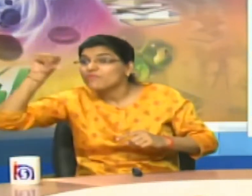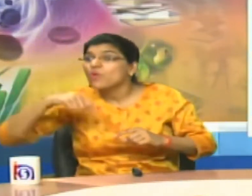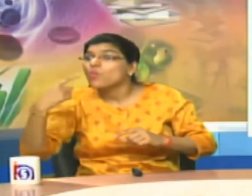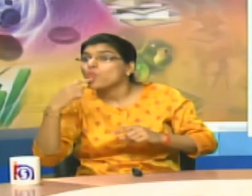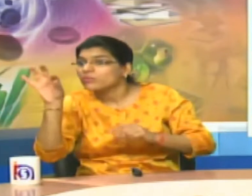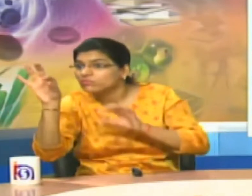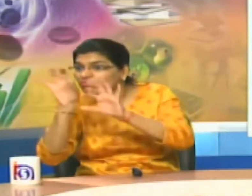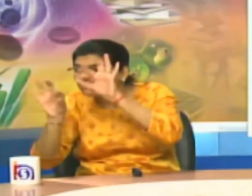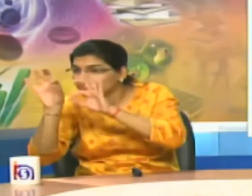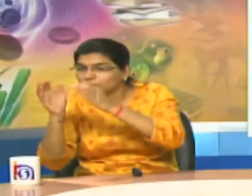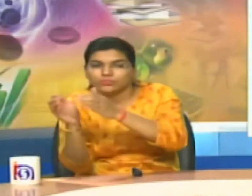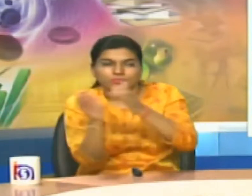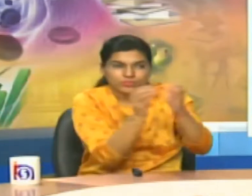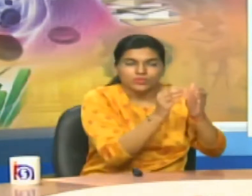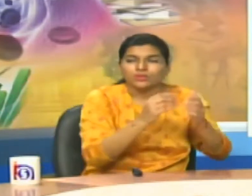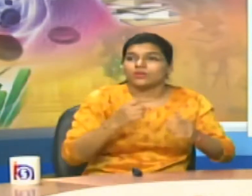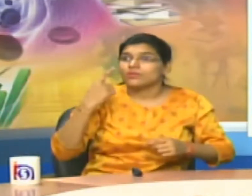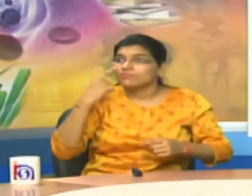got passed marks, or these